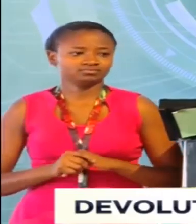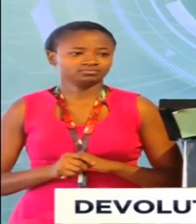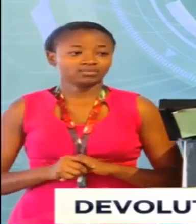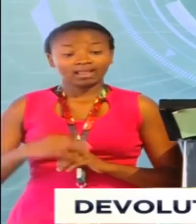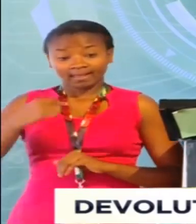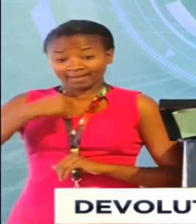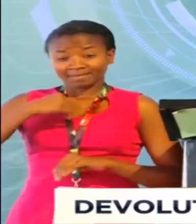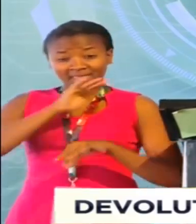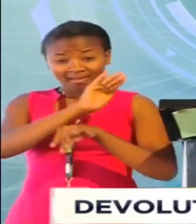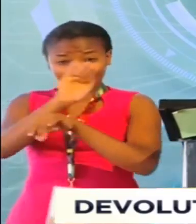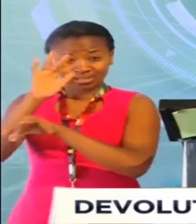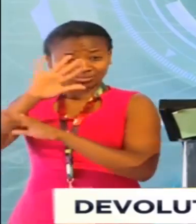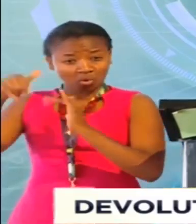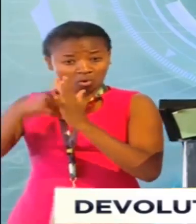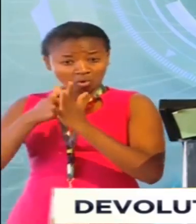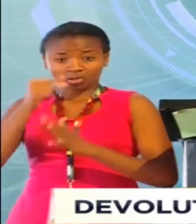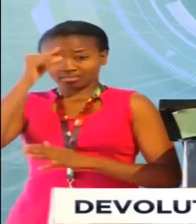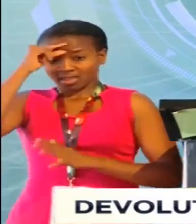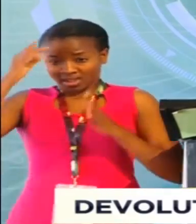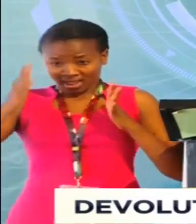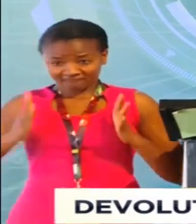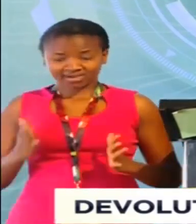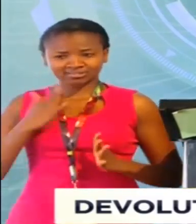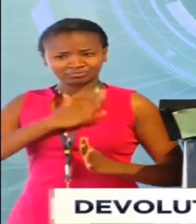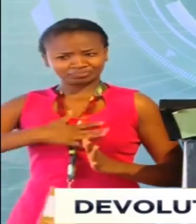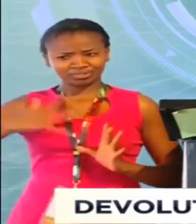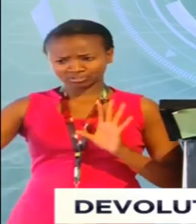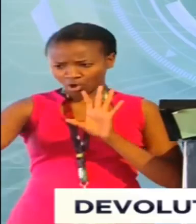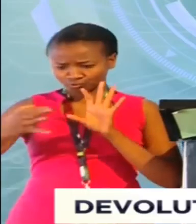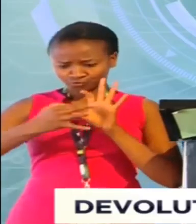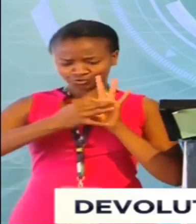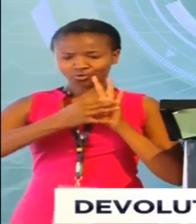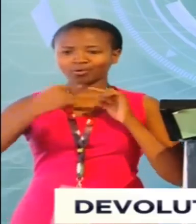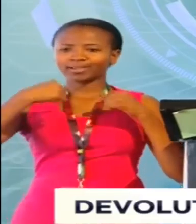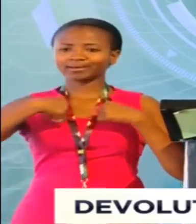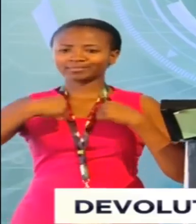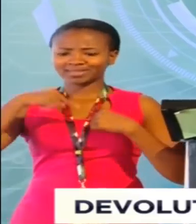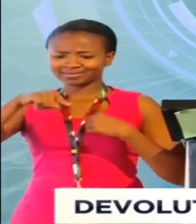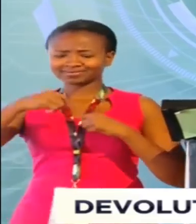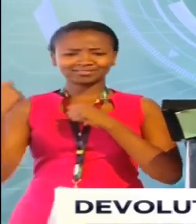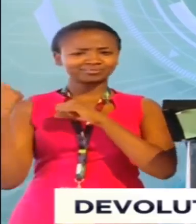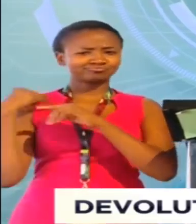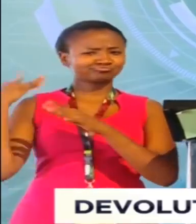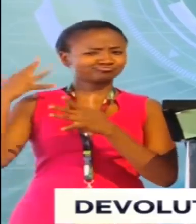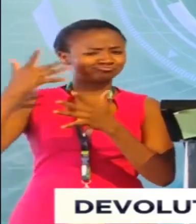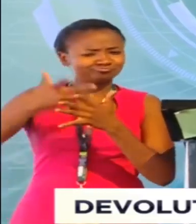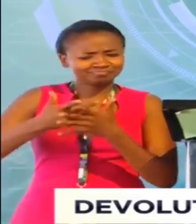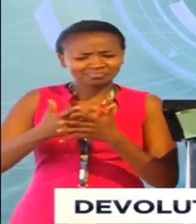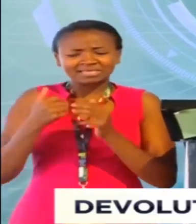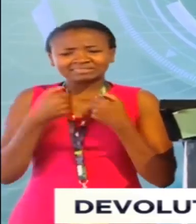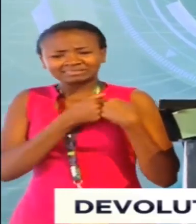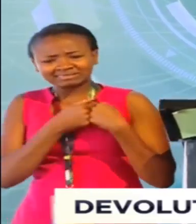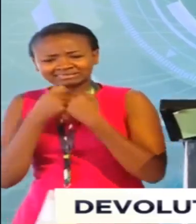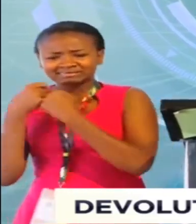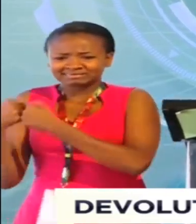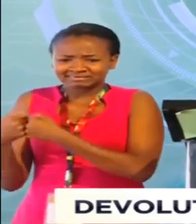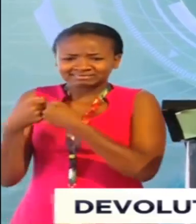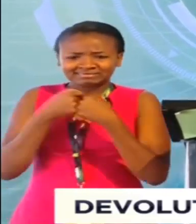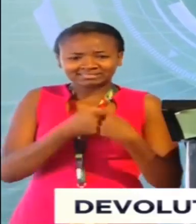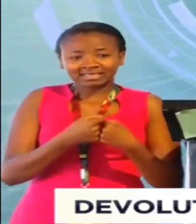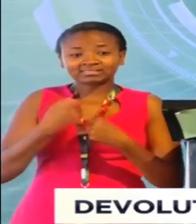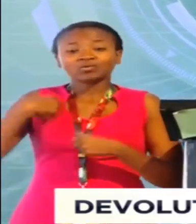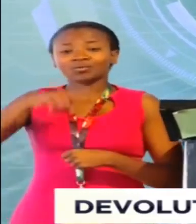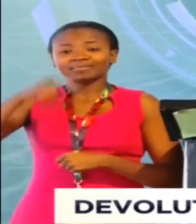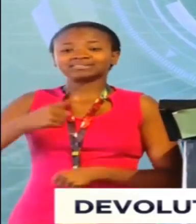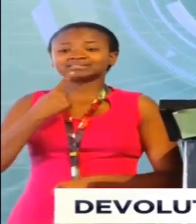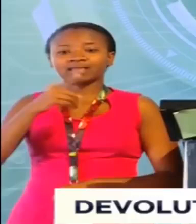I call on all governors to join me in this generational struggle, where we must emphatically say